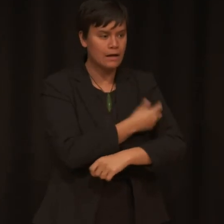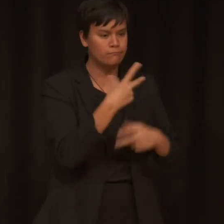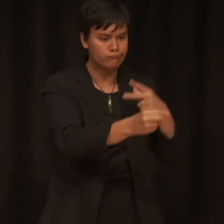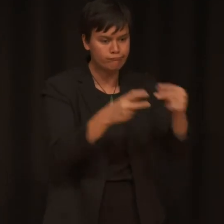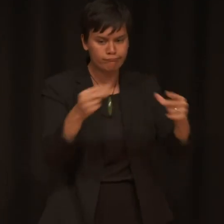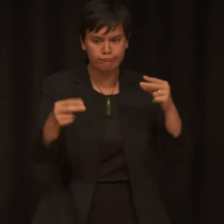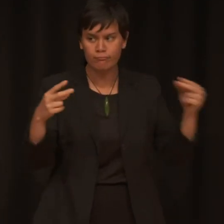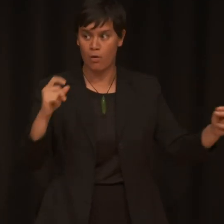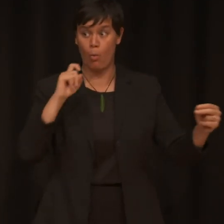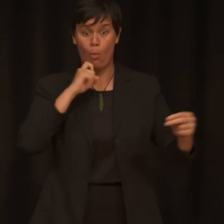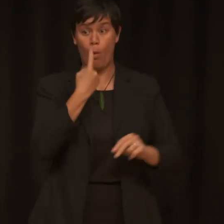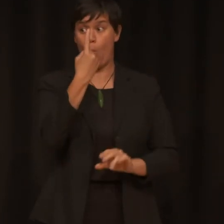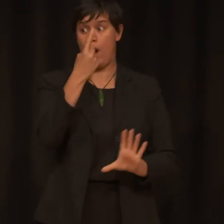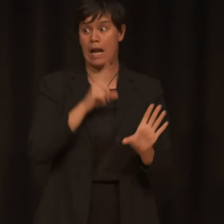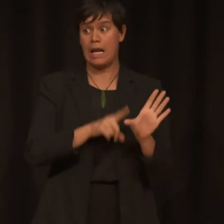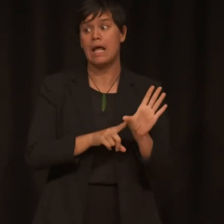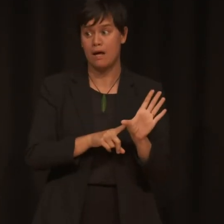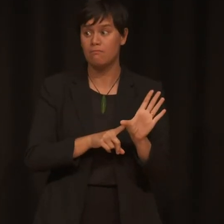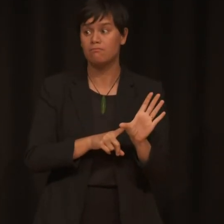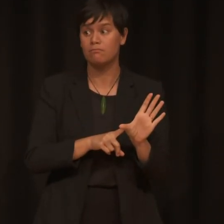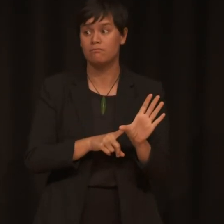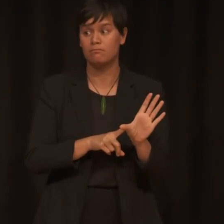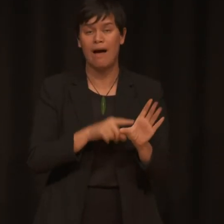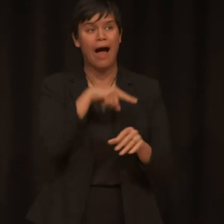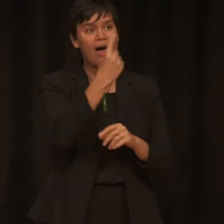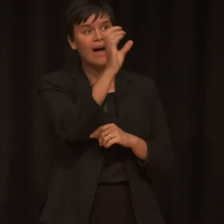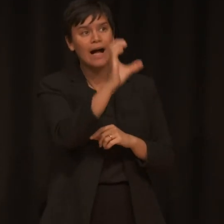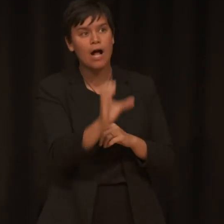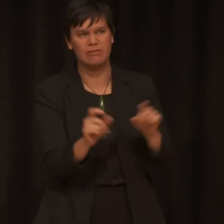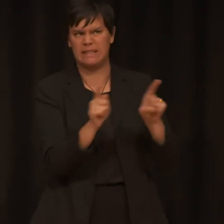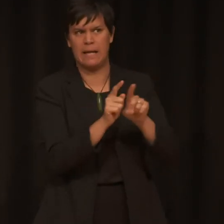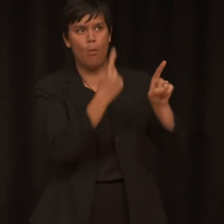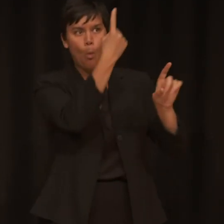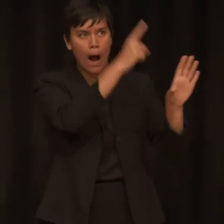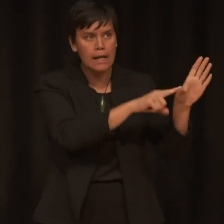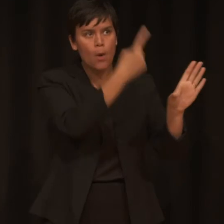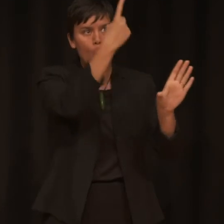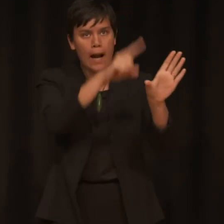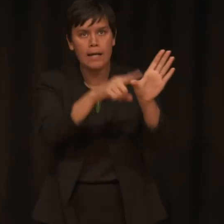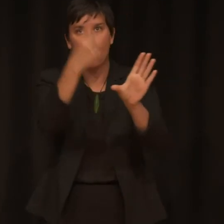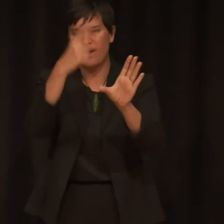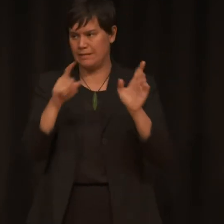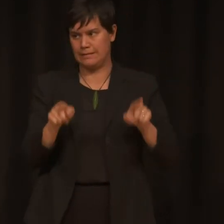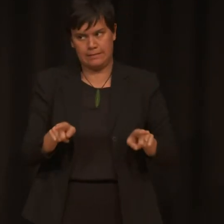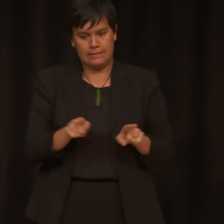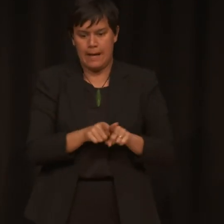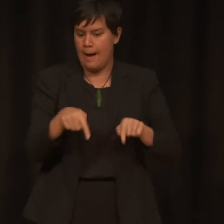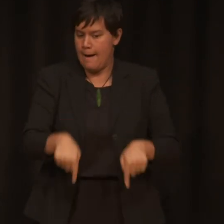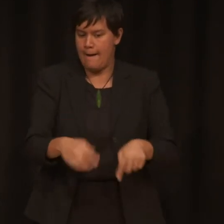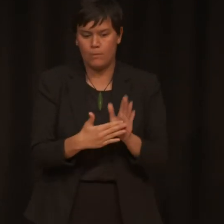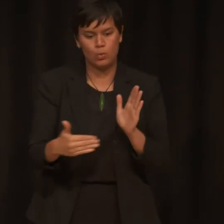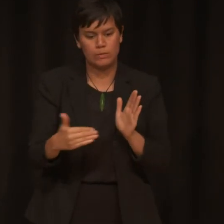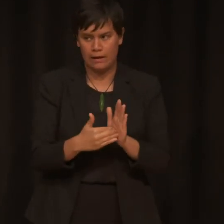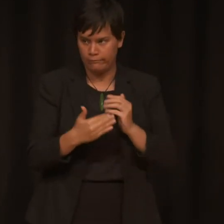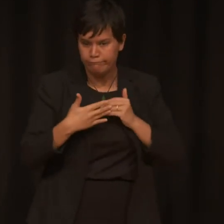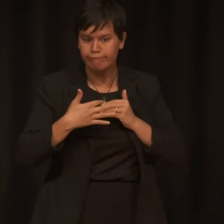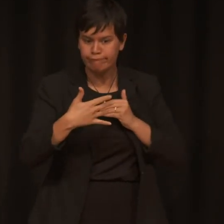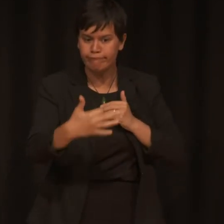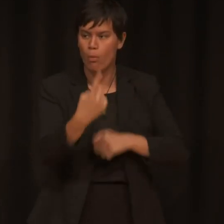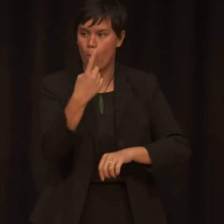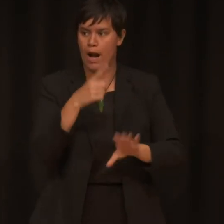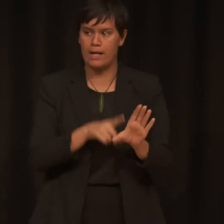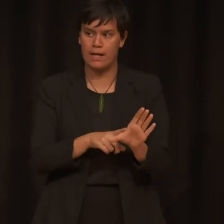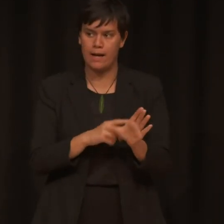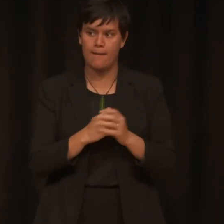up to a full year. Most countries are banking on that as well. But in that time, we may well see or